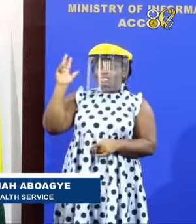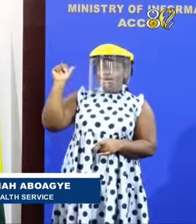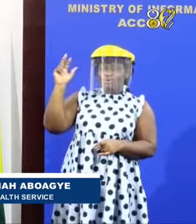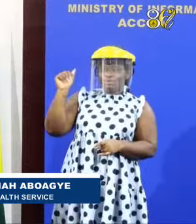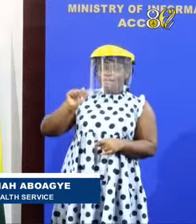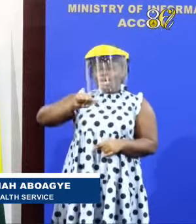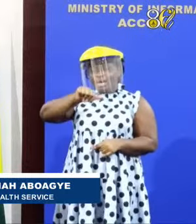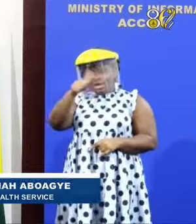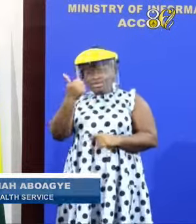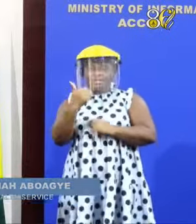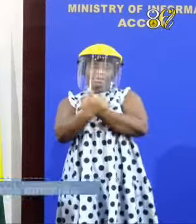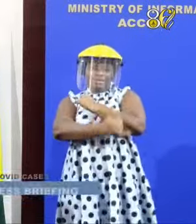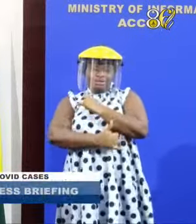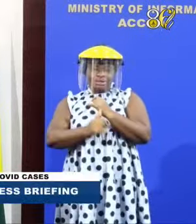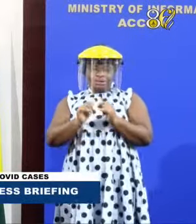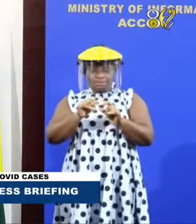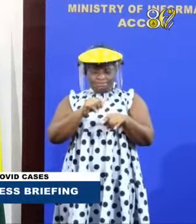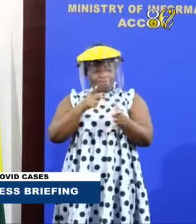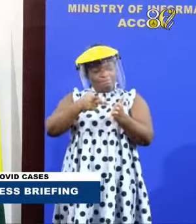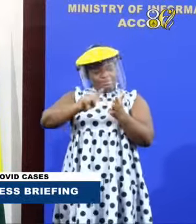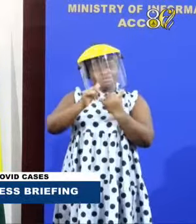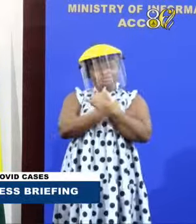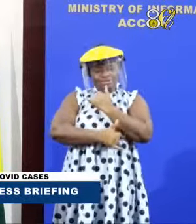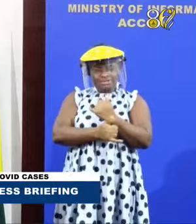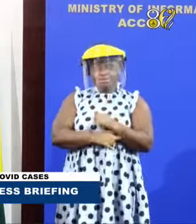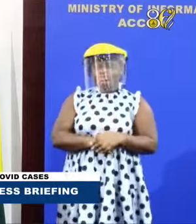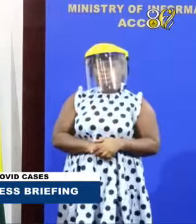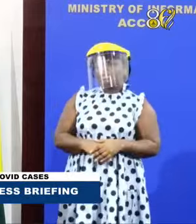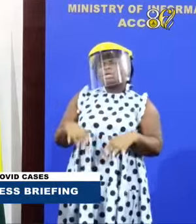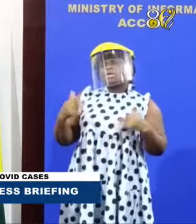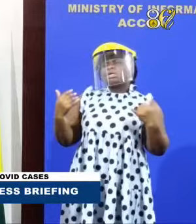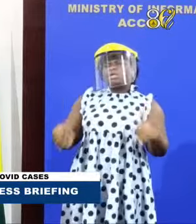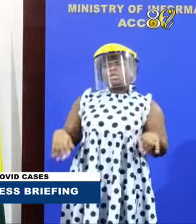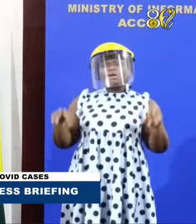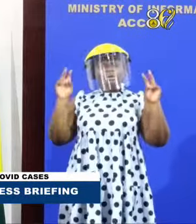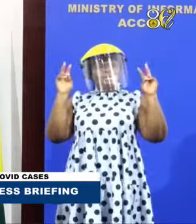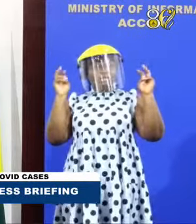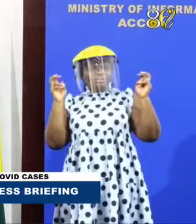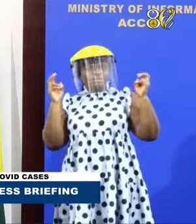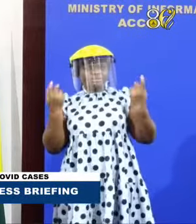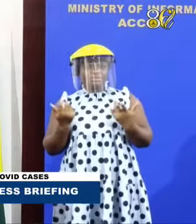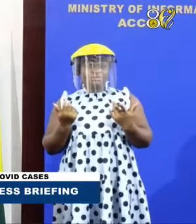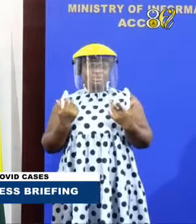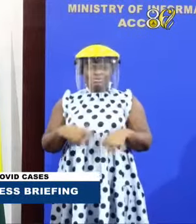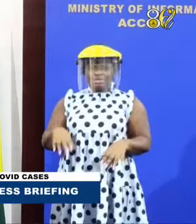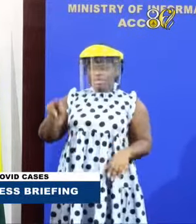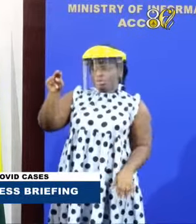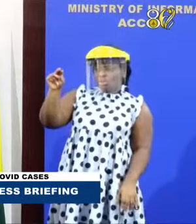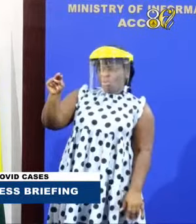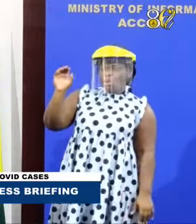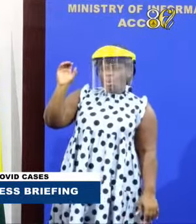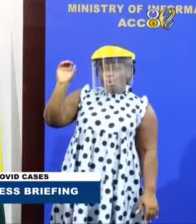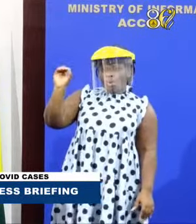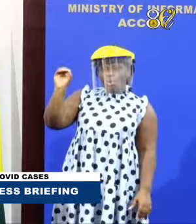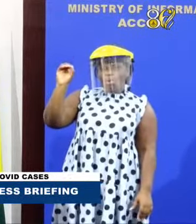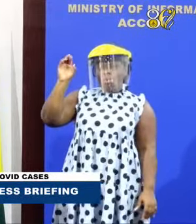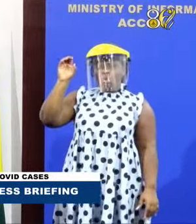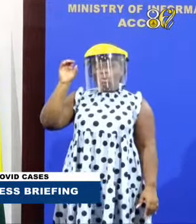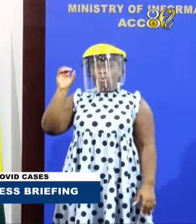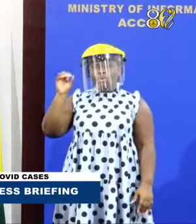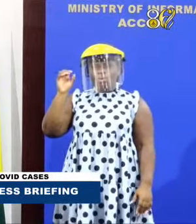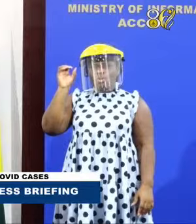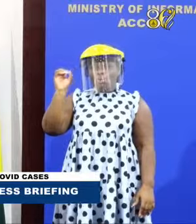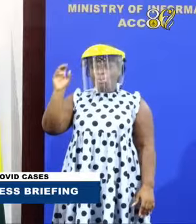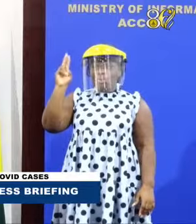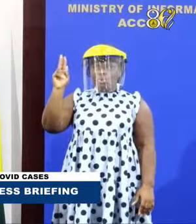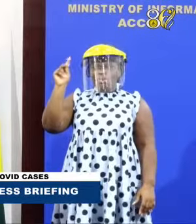for the rest of the country. On the issue of ultra-negative fridges, I think the last time we gave you numbers,